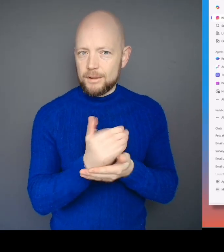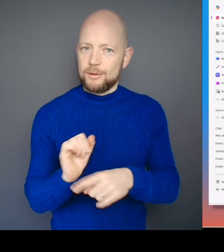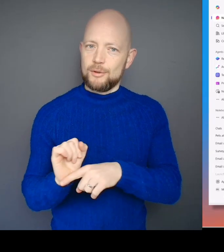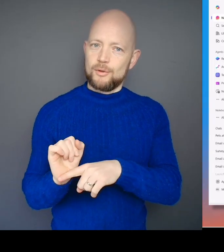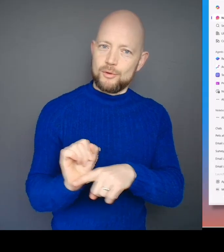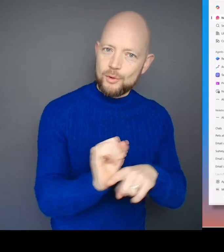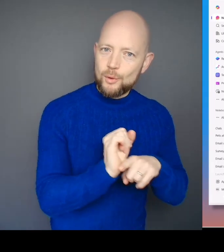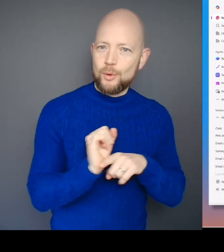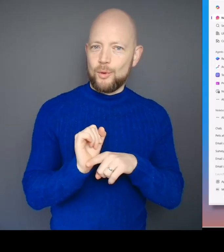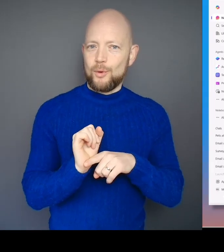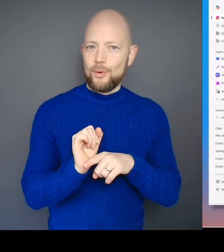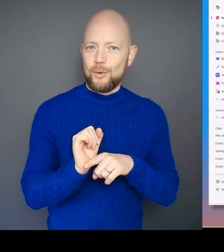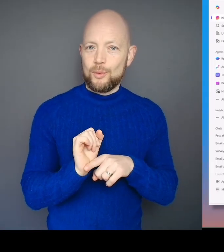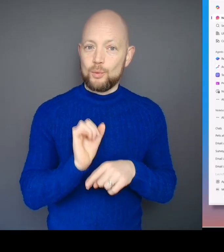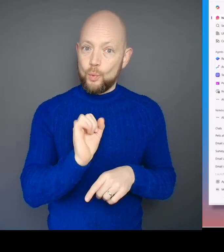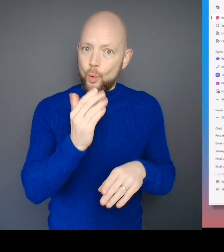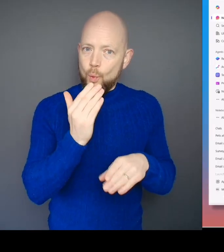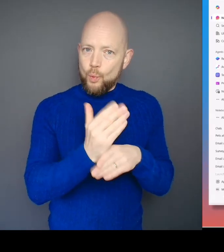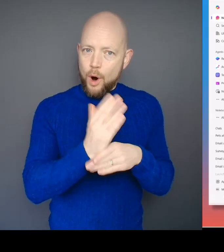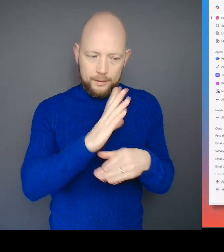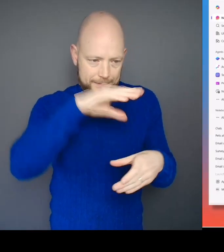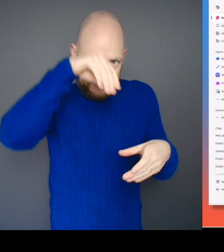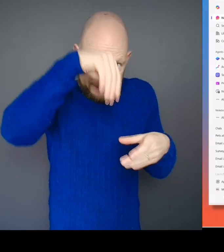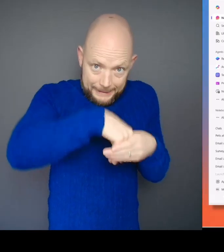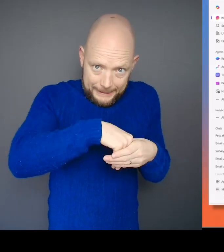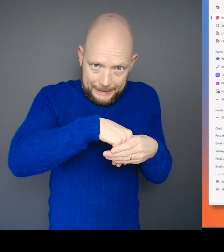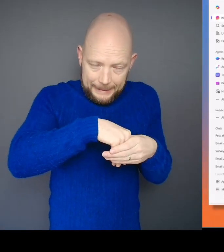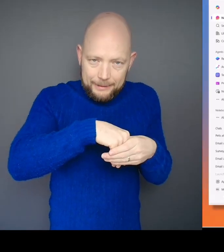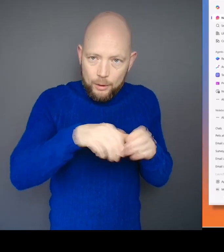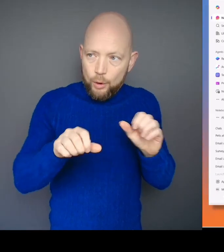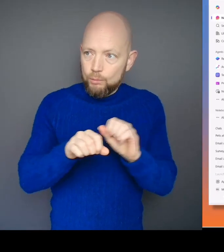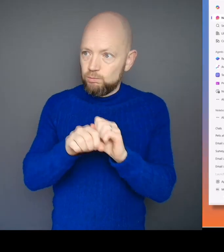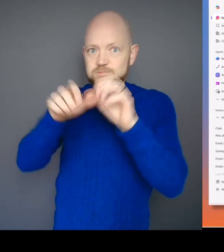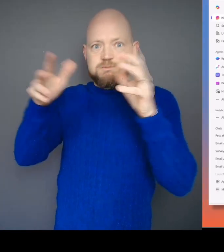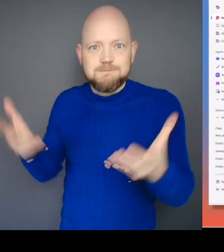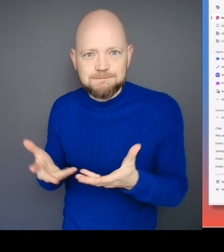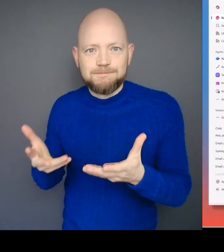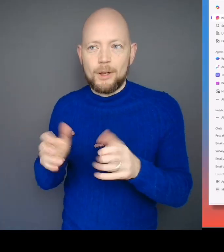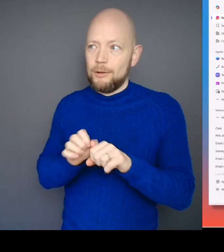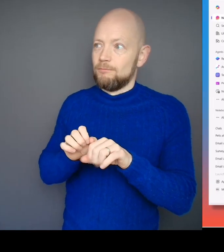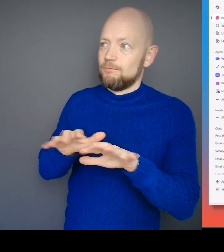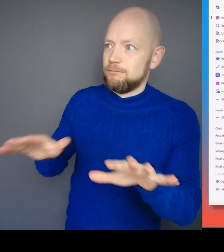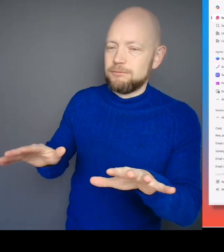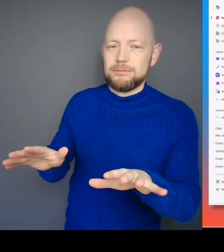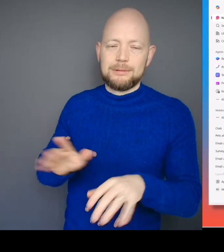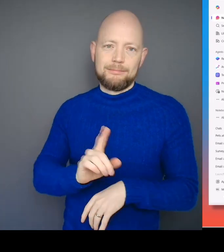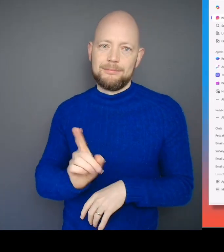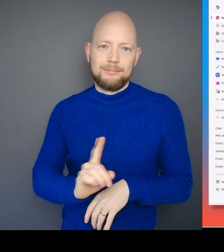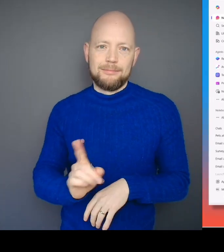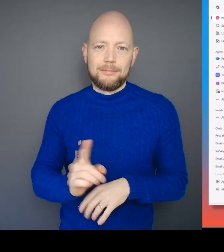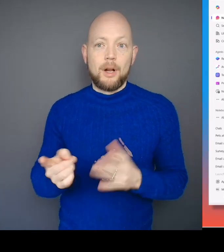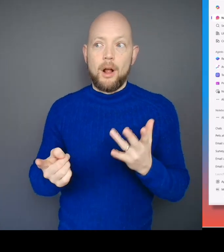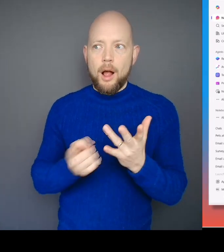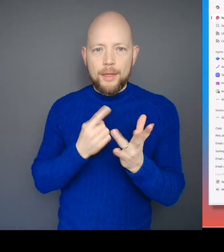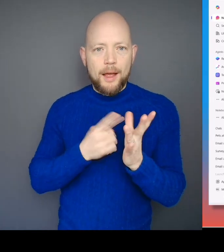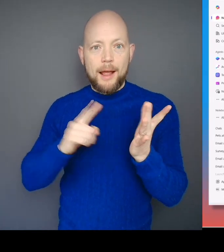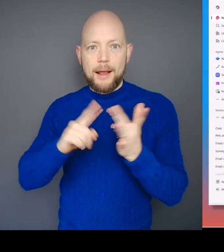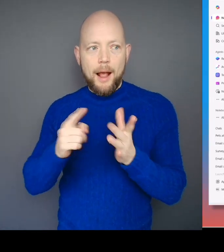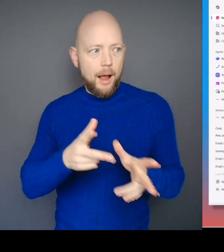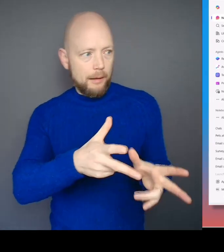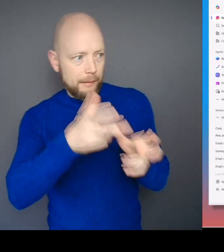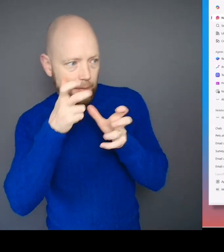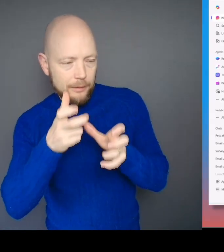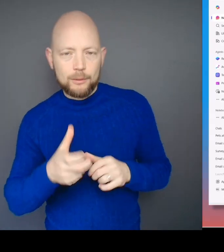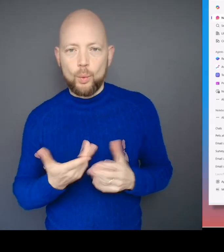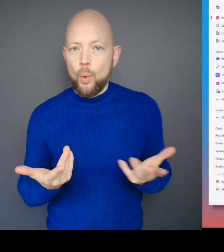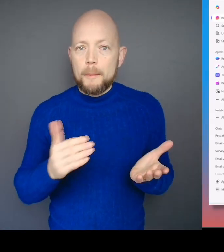safe within the tenant boundary, within the world of your work. This is not being used to train a language model. Microsoft do not